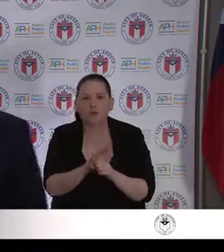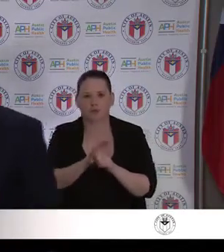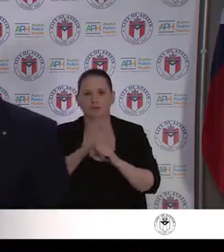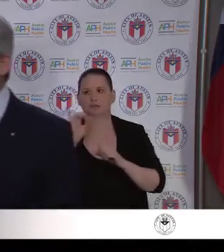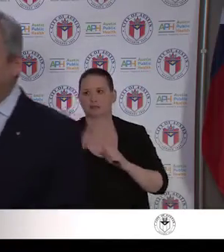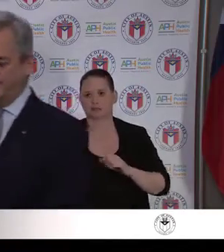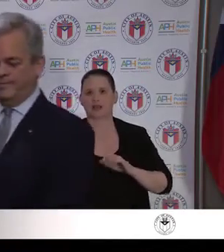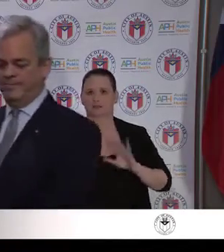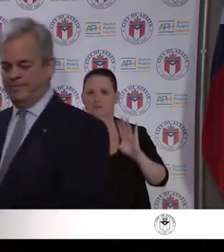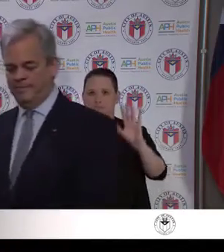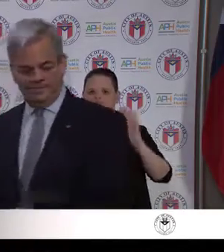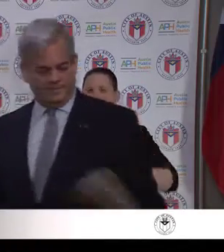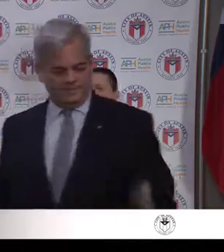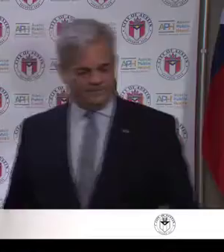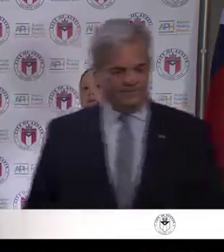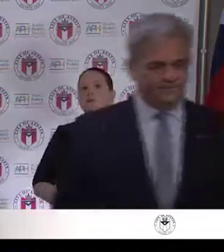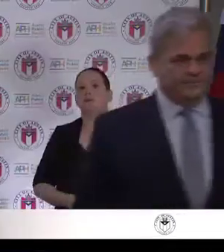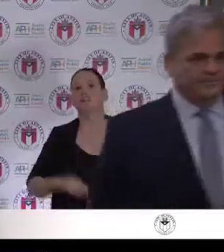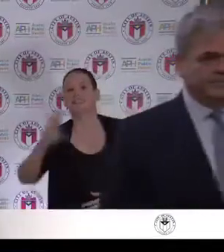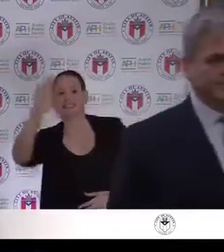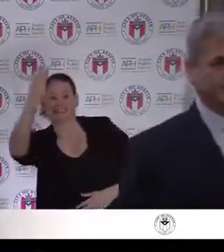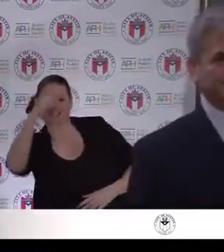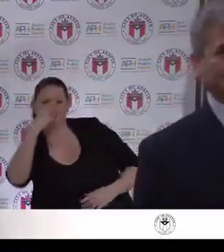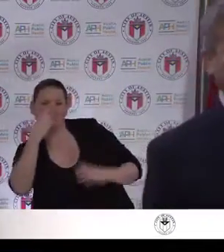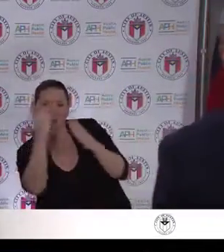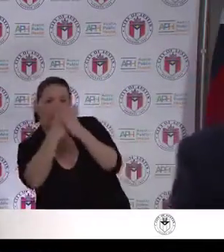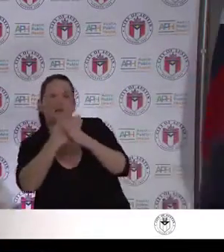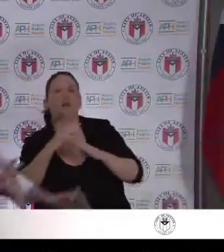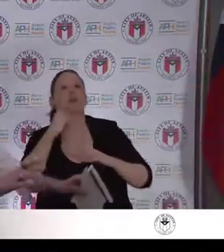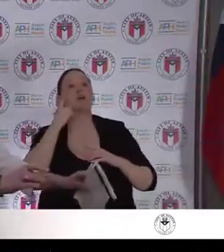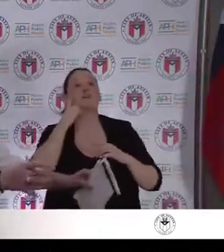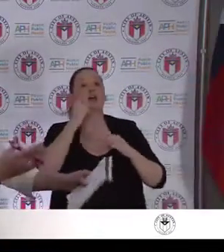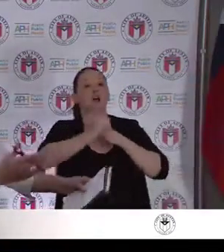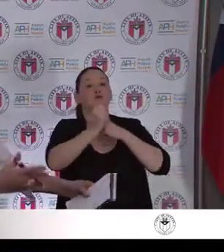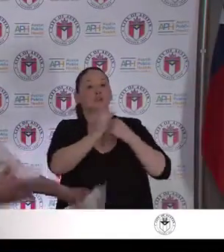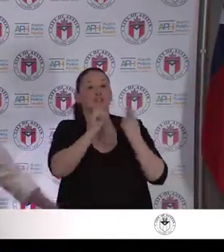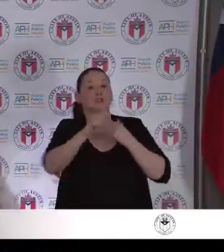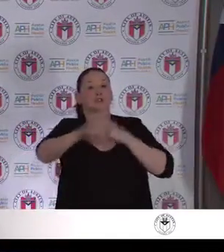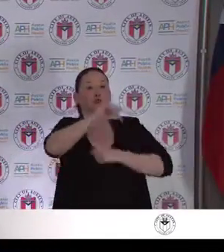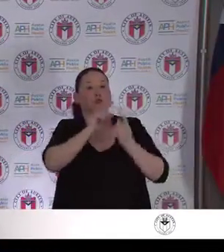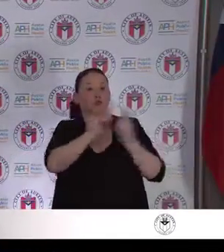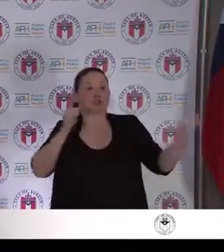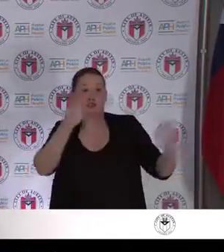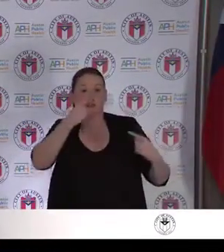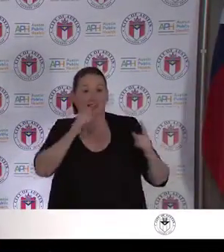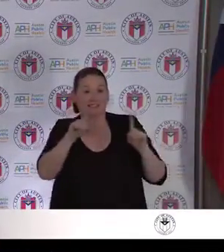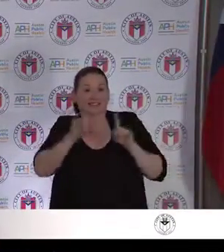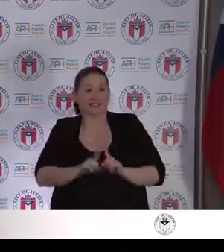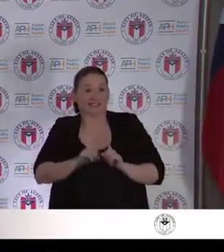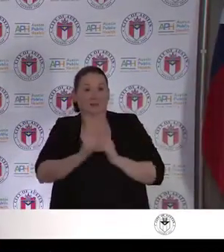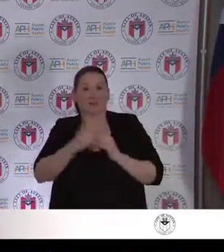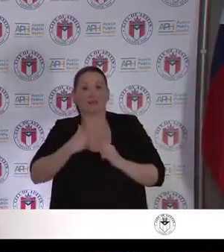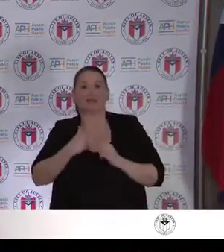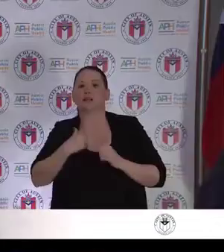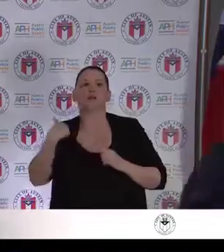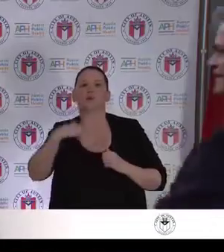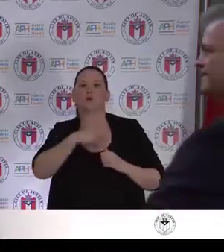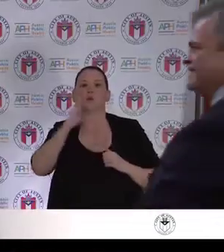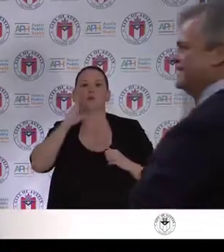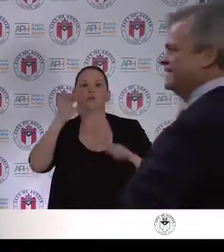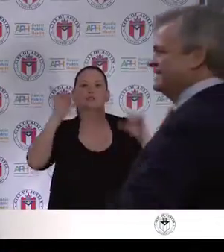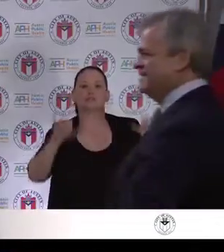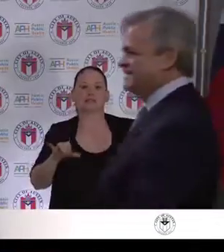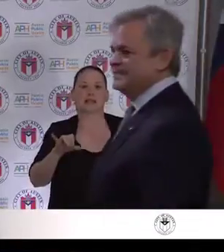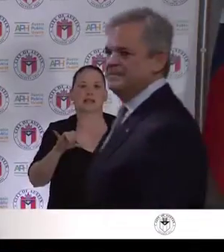May I, Judge? for a moment, at the risk of social distancing, Mayor, would you stay up here with me? We will stay up